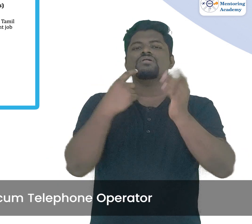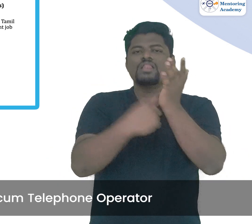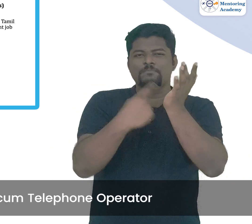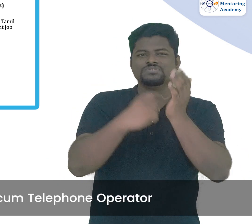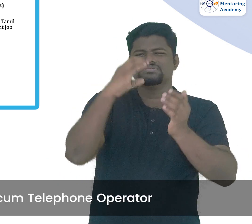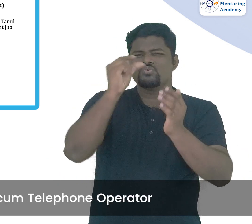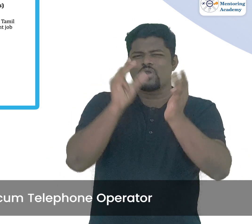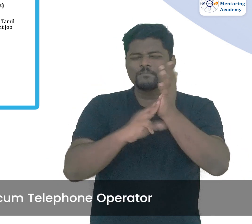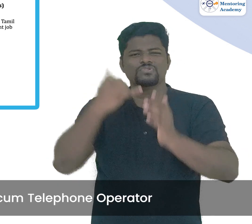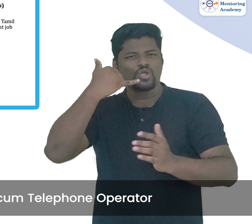Receptionist cum Telephone Operator,